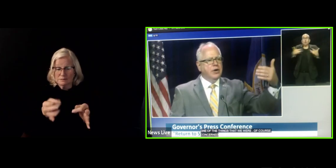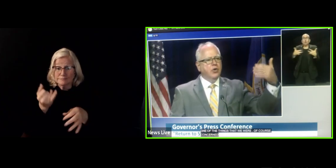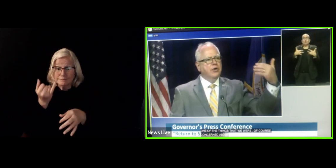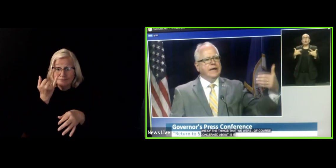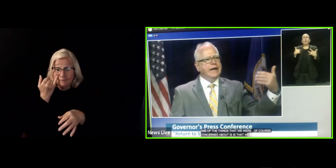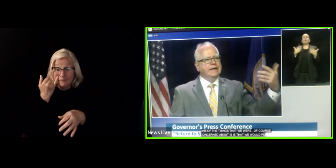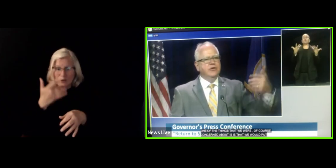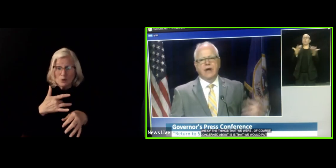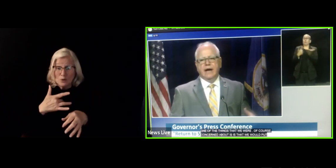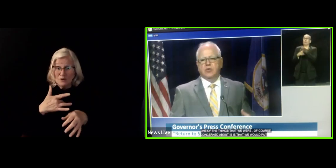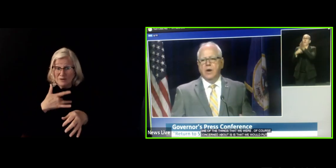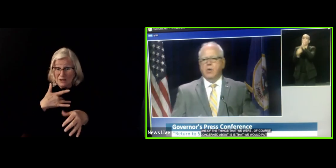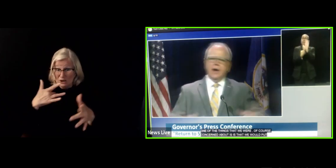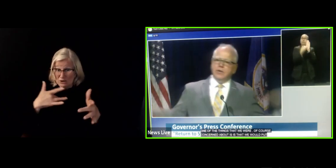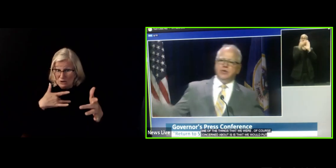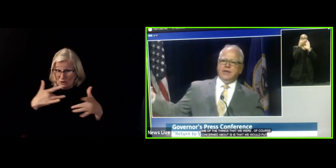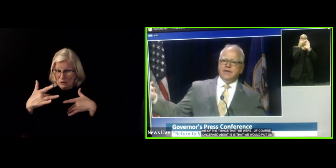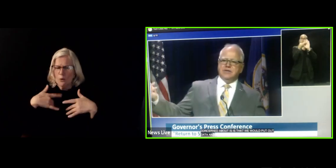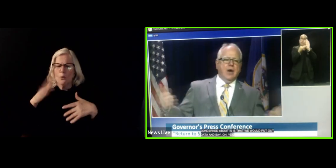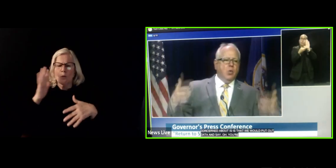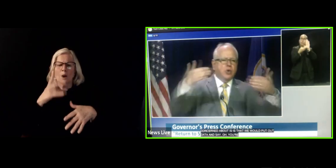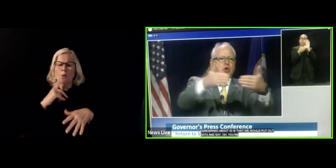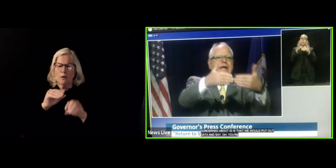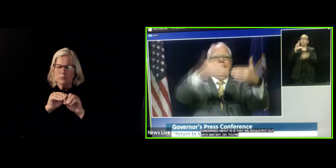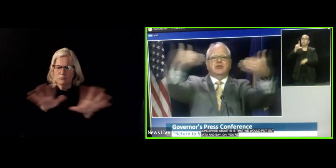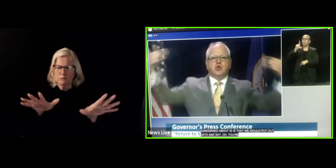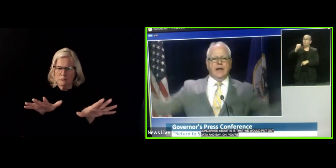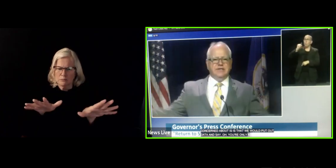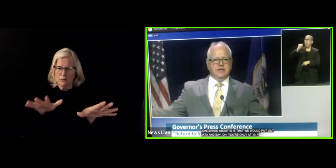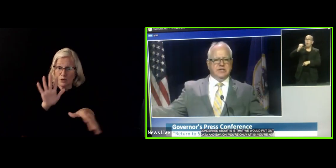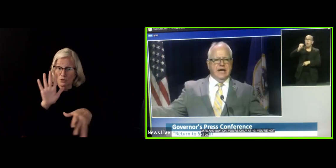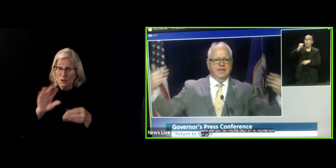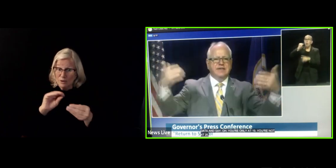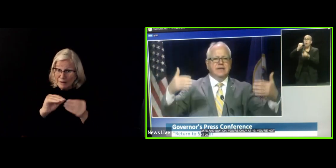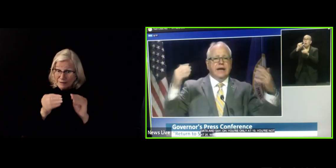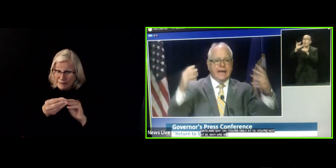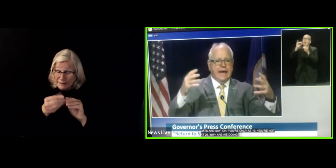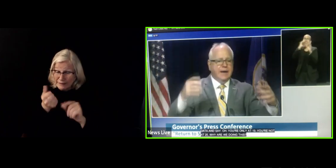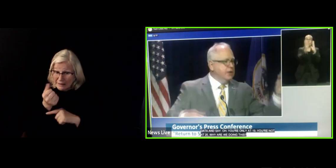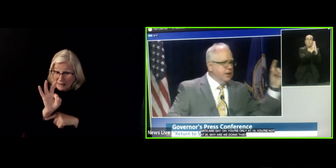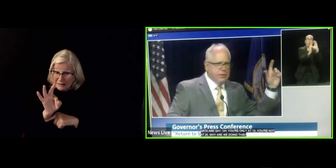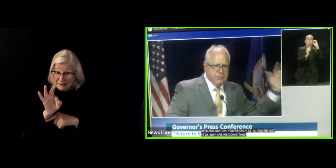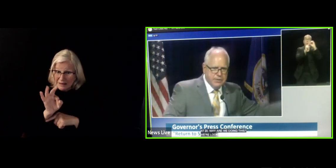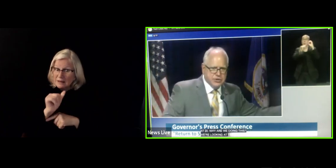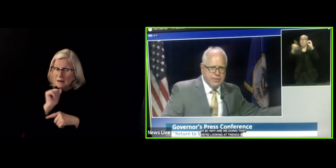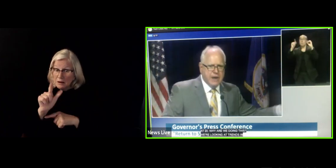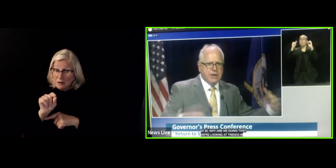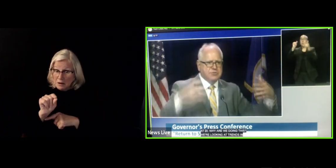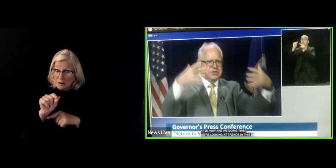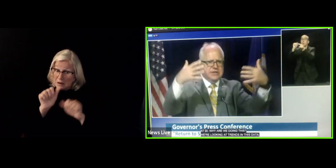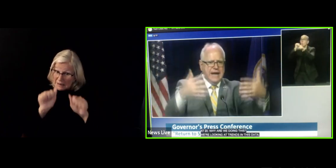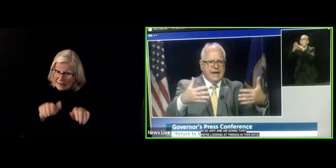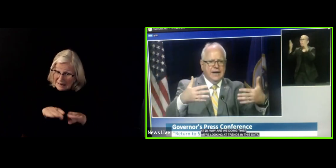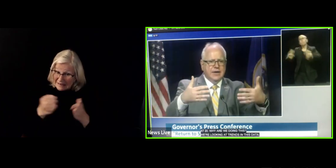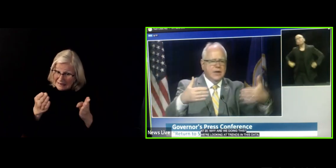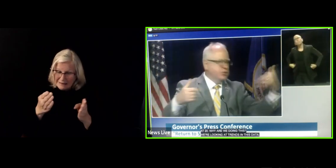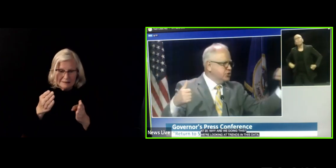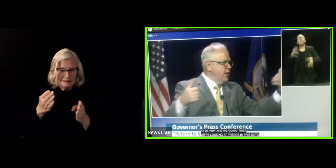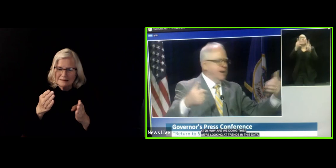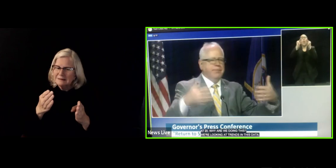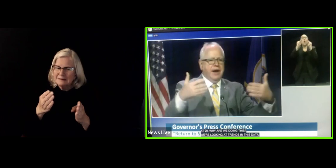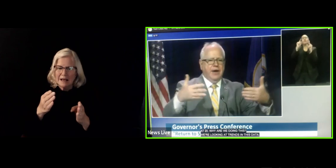you're only at 19, you're not at 20. Why are we doing this? We're looking at trends in this data. This, again, Commissioner Malcolm's data that